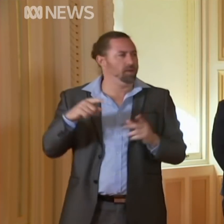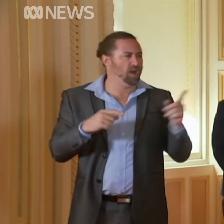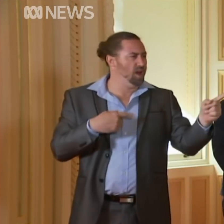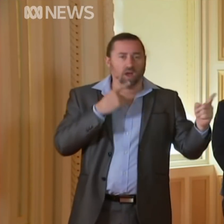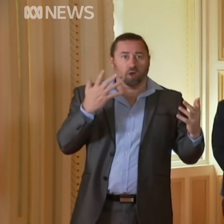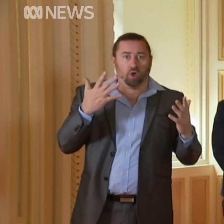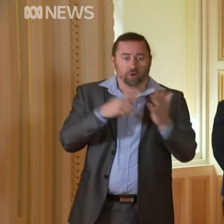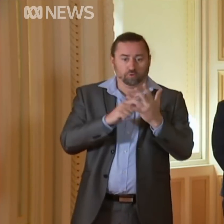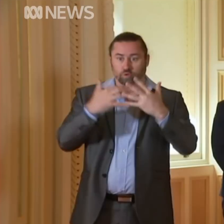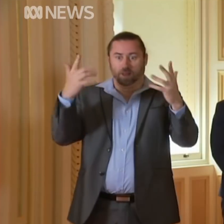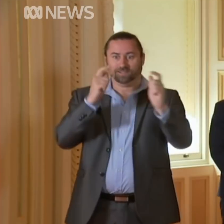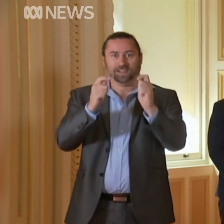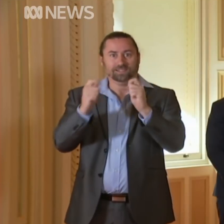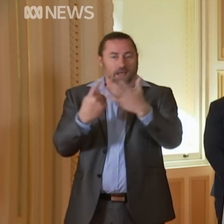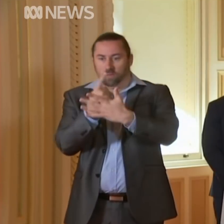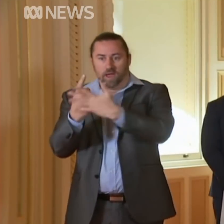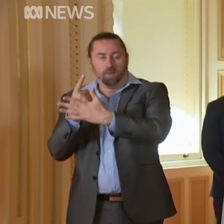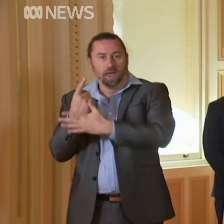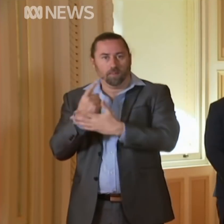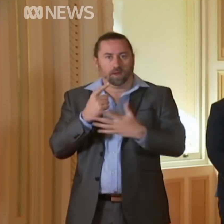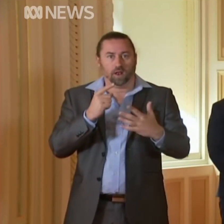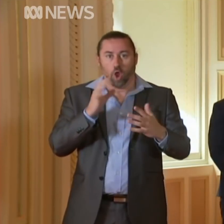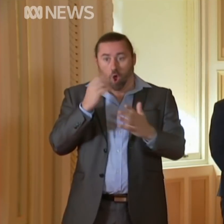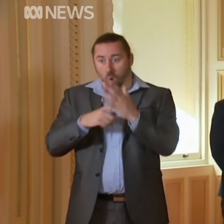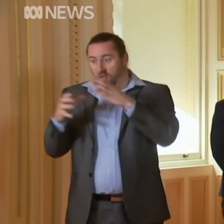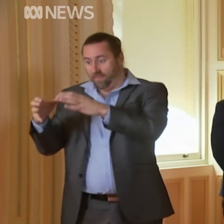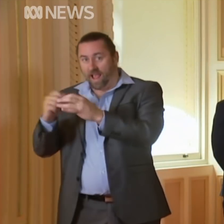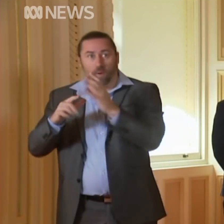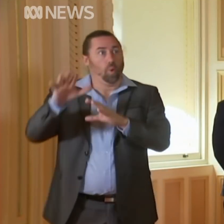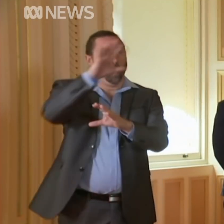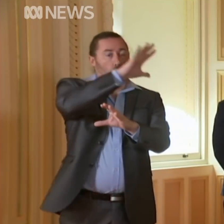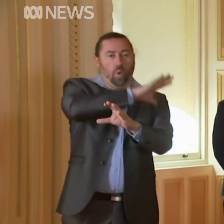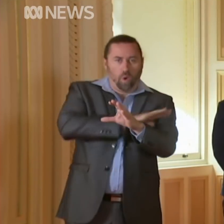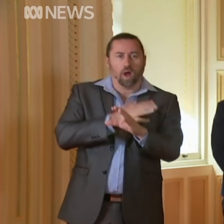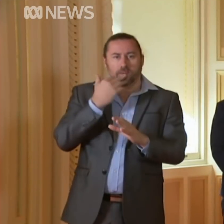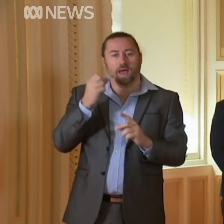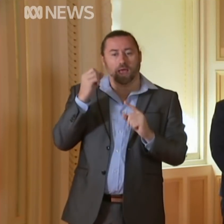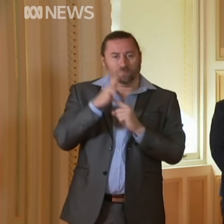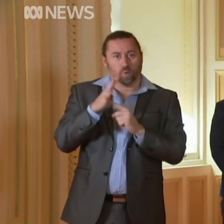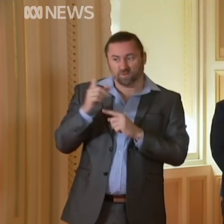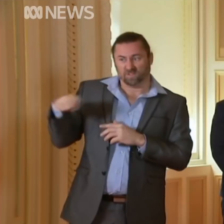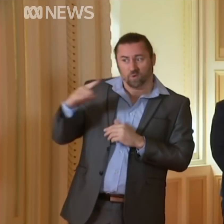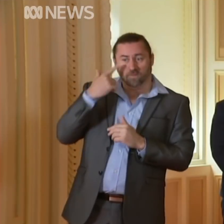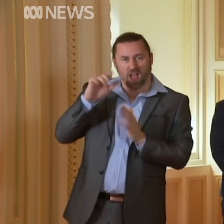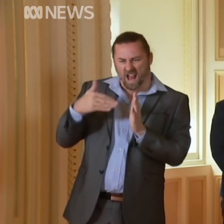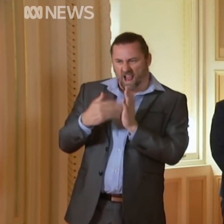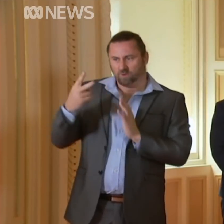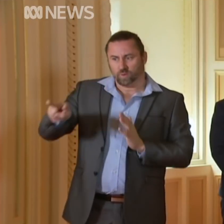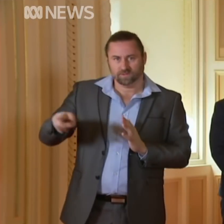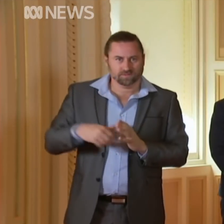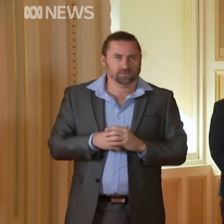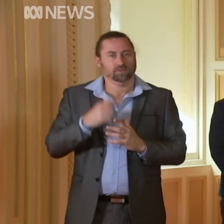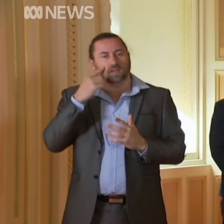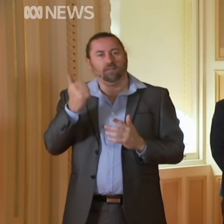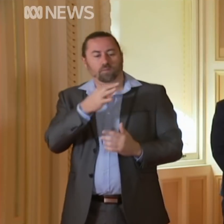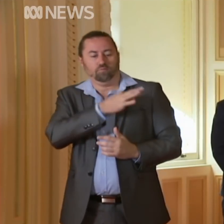a large number of tests that are happening across the region, but we've asked if it can be prioritised. Yep. And of course there's private and public